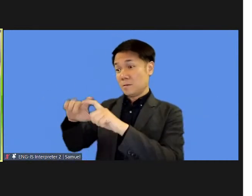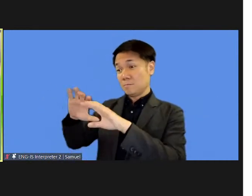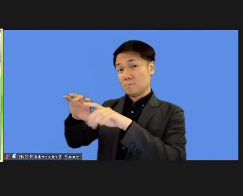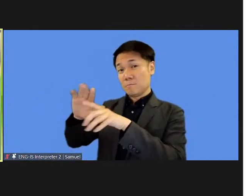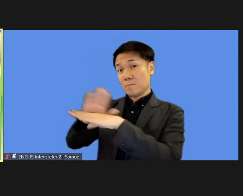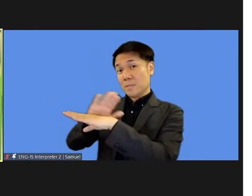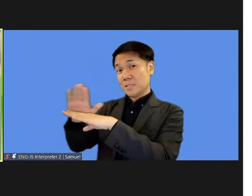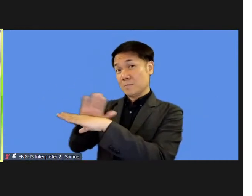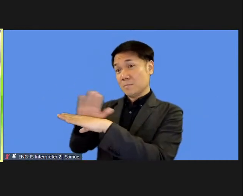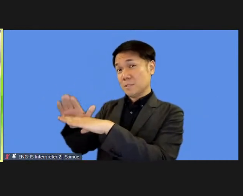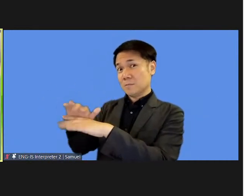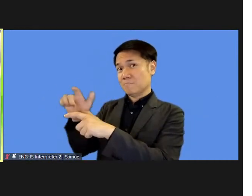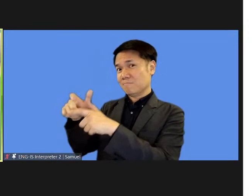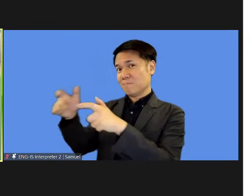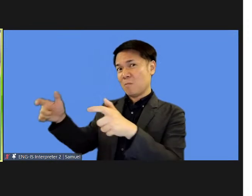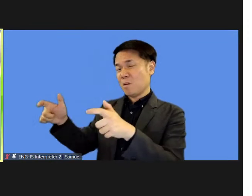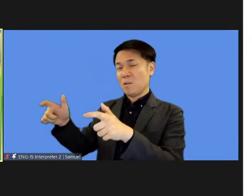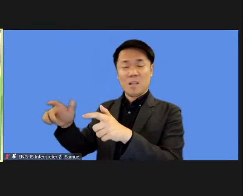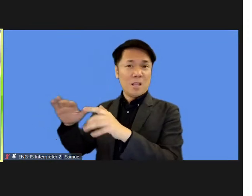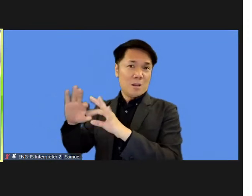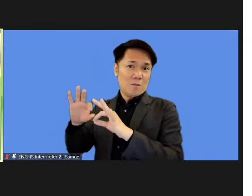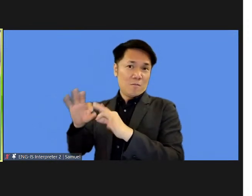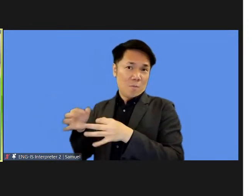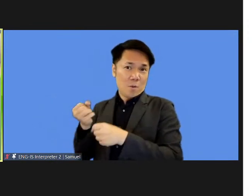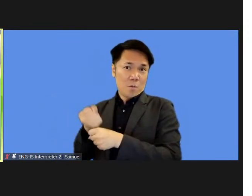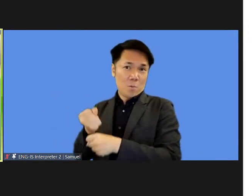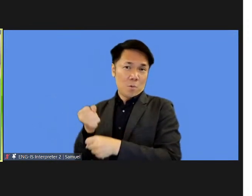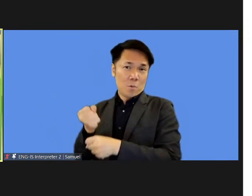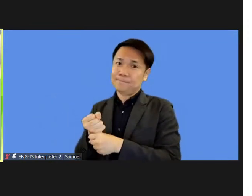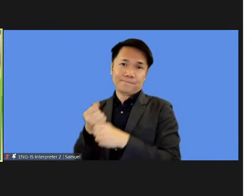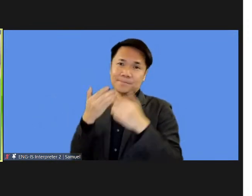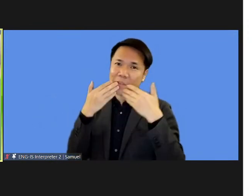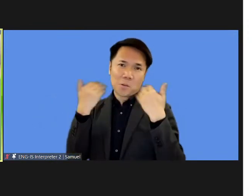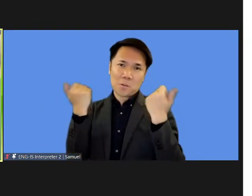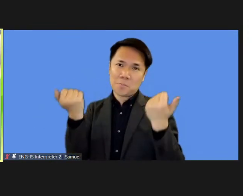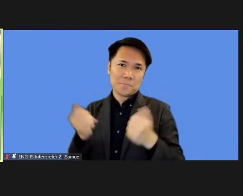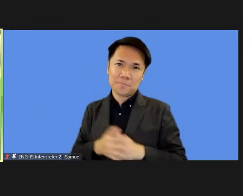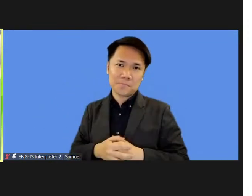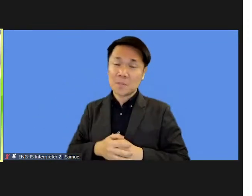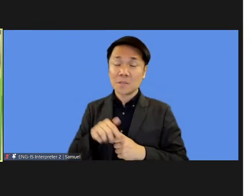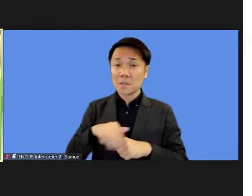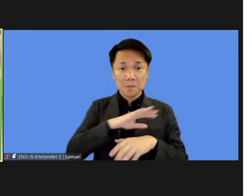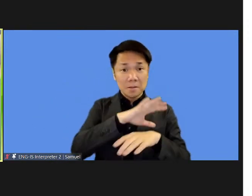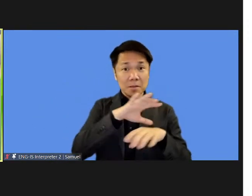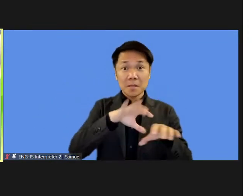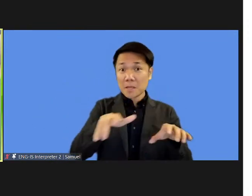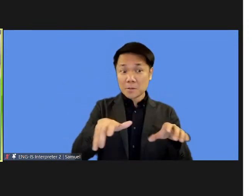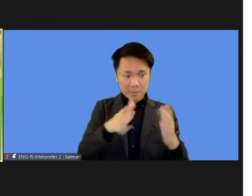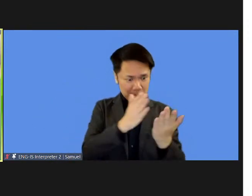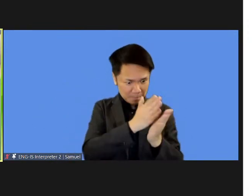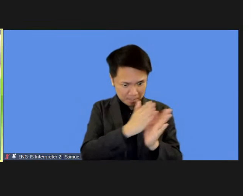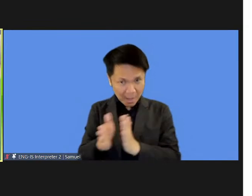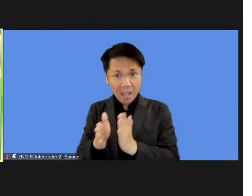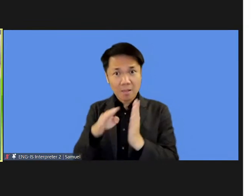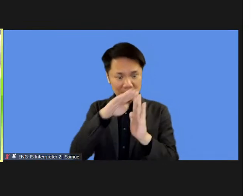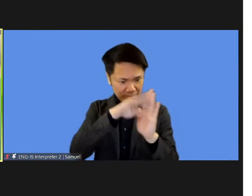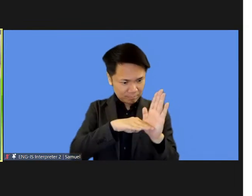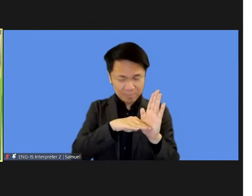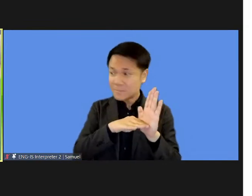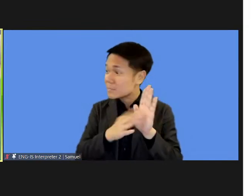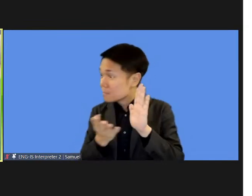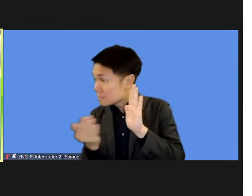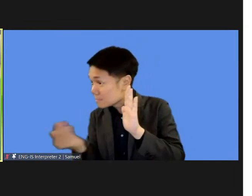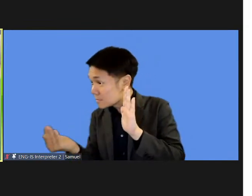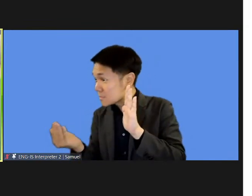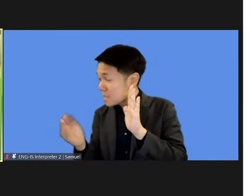sector. So the blueprint approach that will ignore them is not efficient. We need to find a way to incorporate